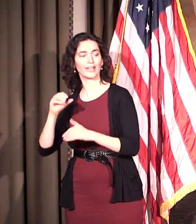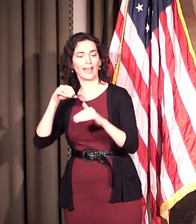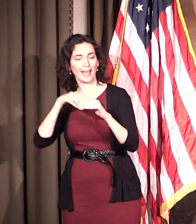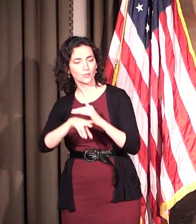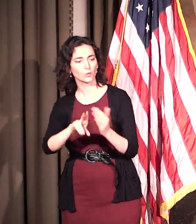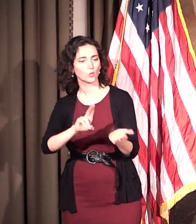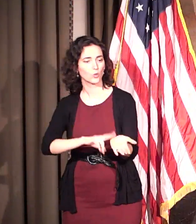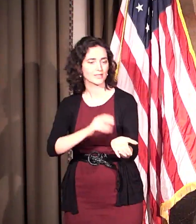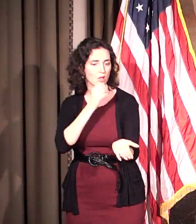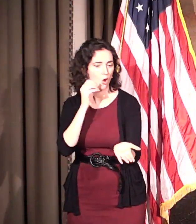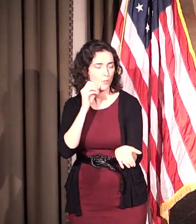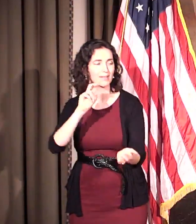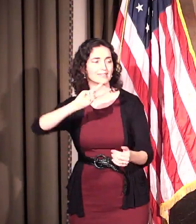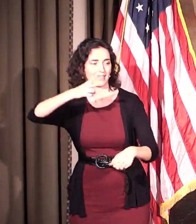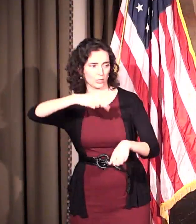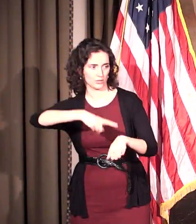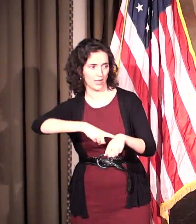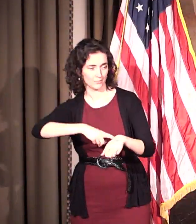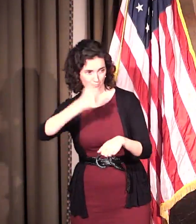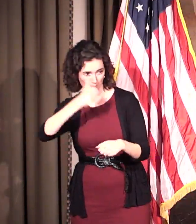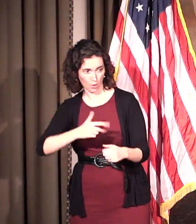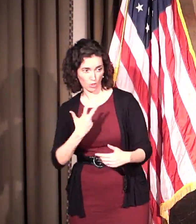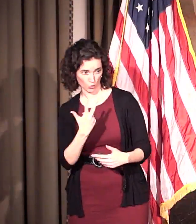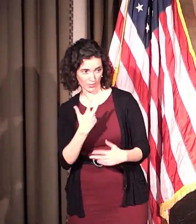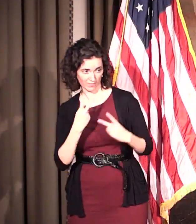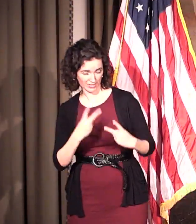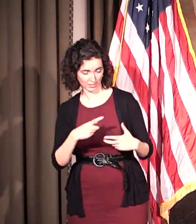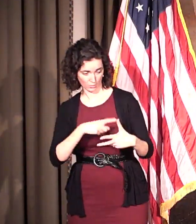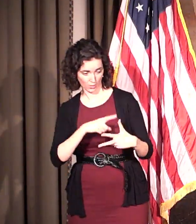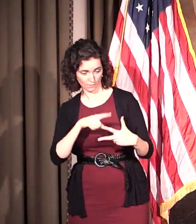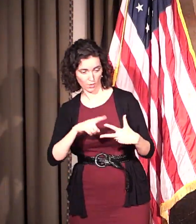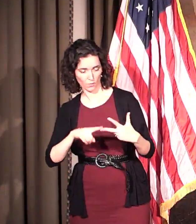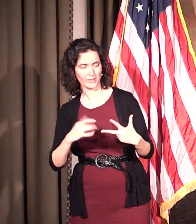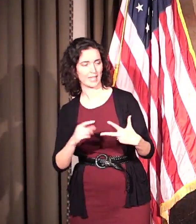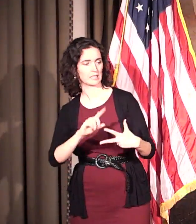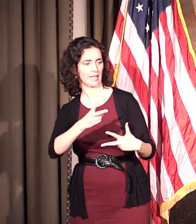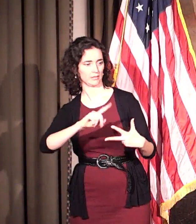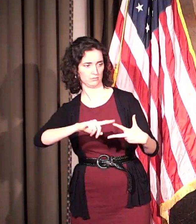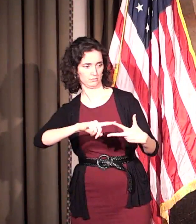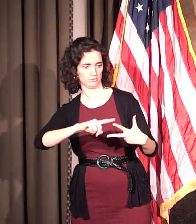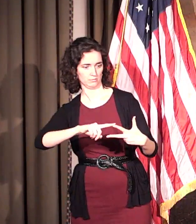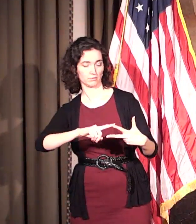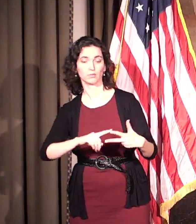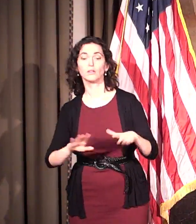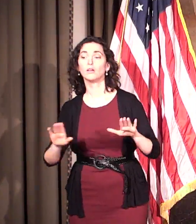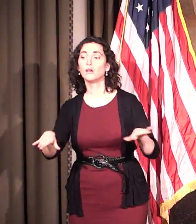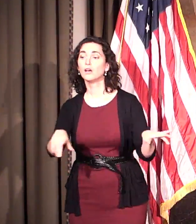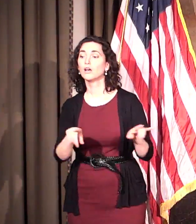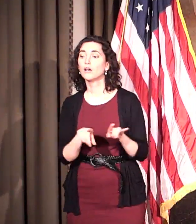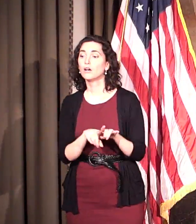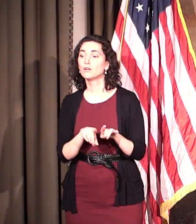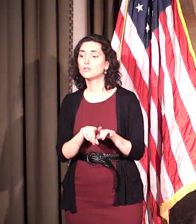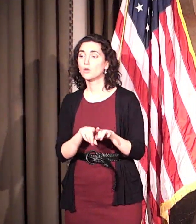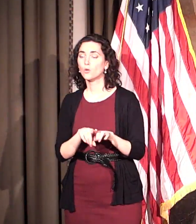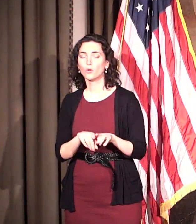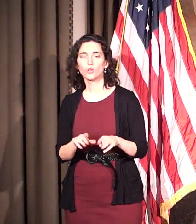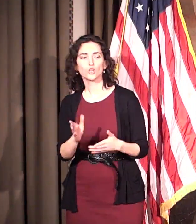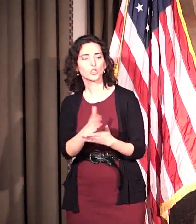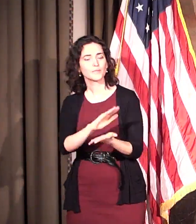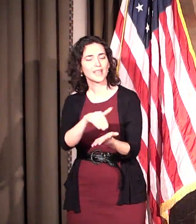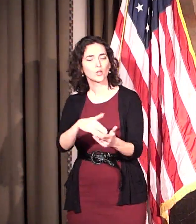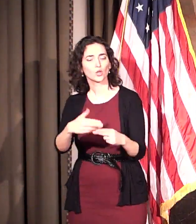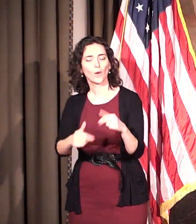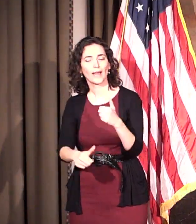homes in Louisiana. By the way, the first visits to a few assisted living